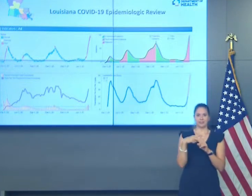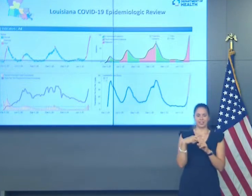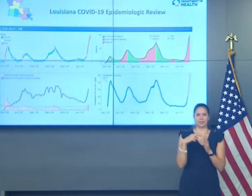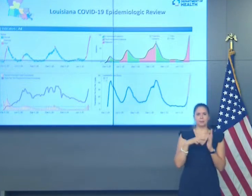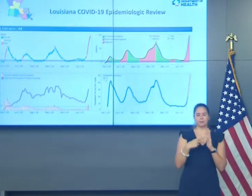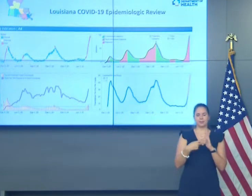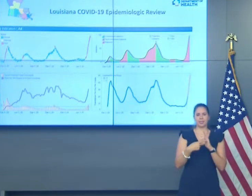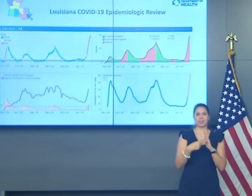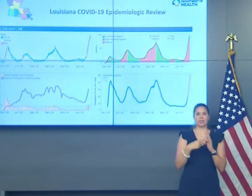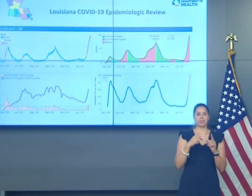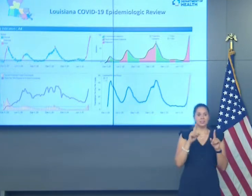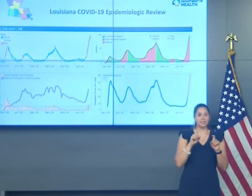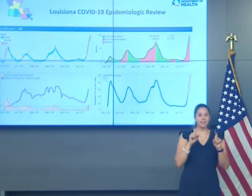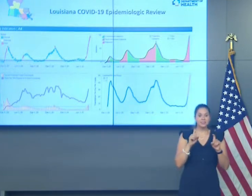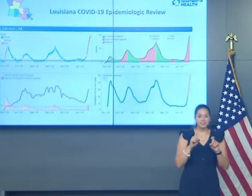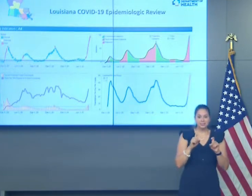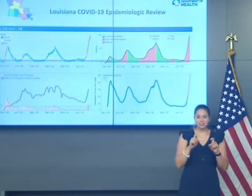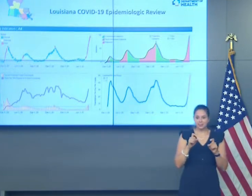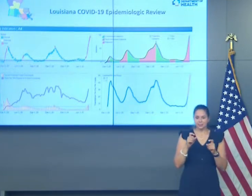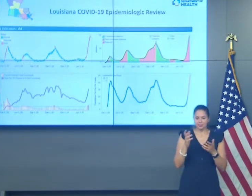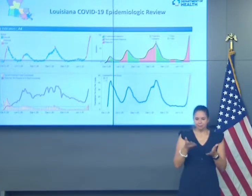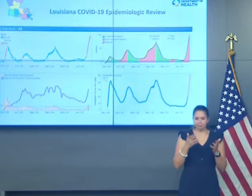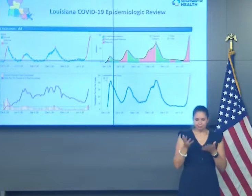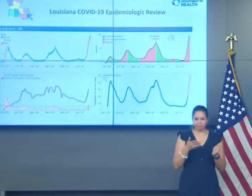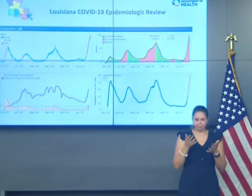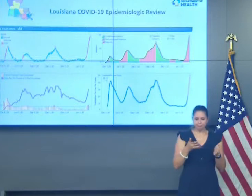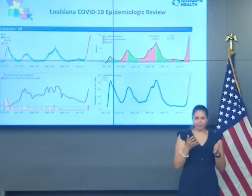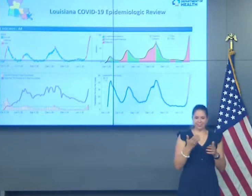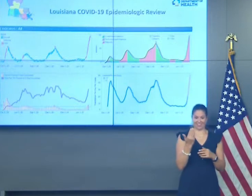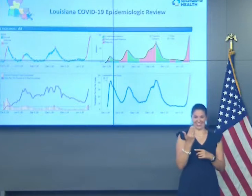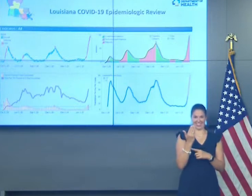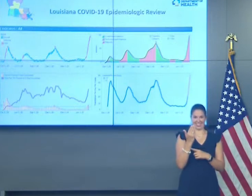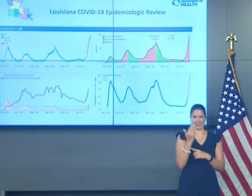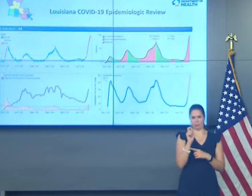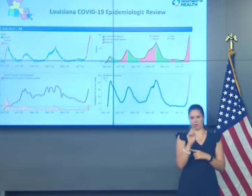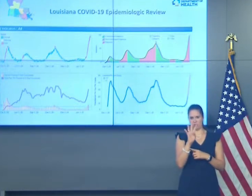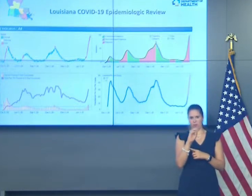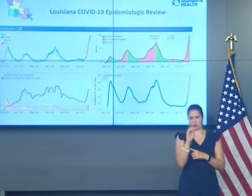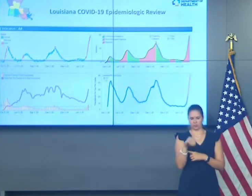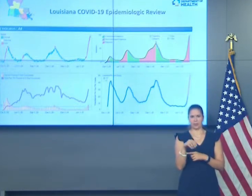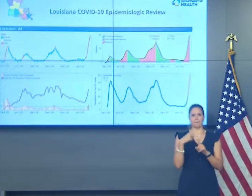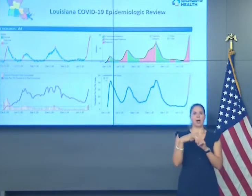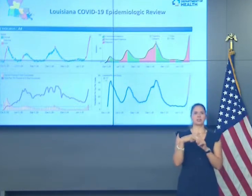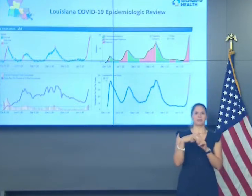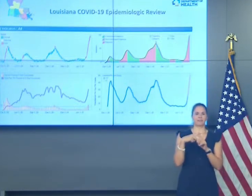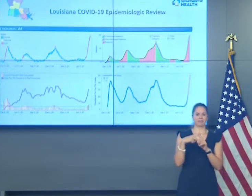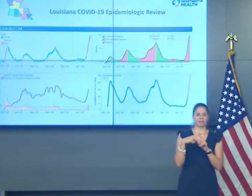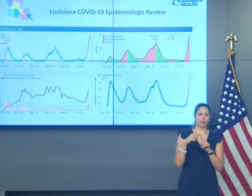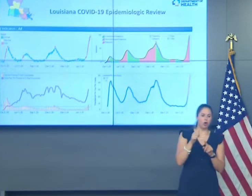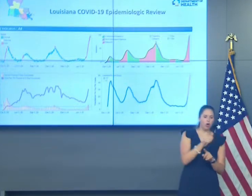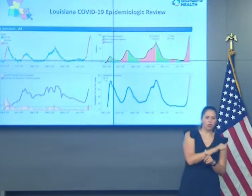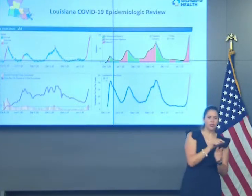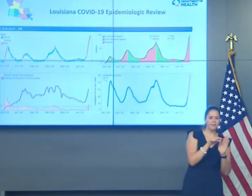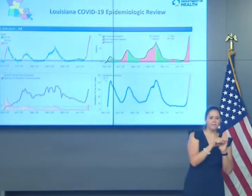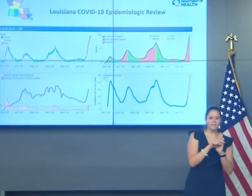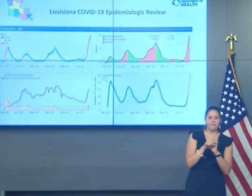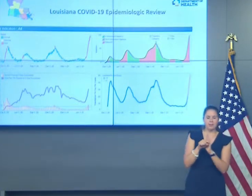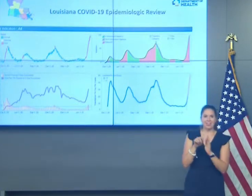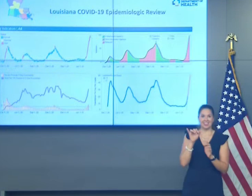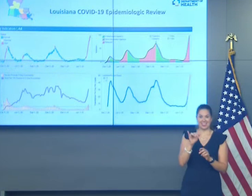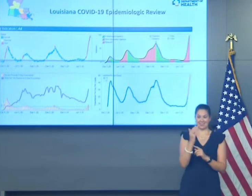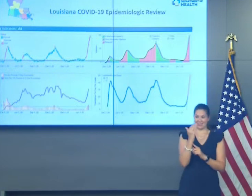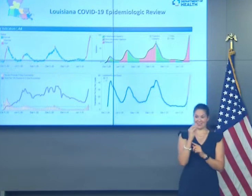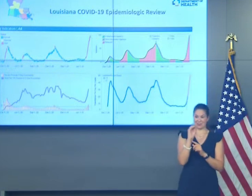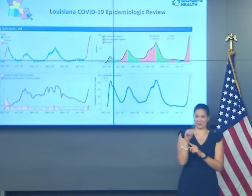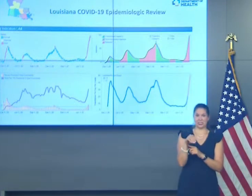means of tests being conducted, about 15.4% are positive, as we shared last week. That's the largest number that